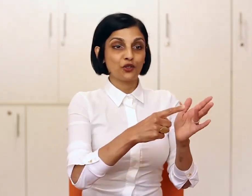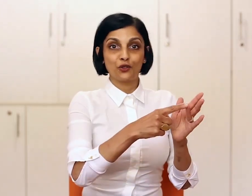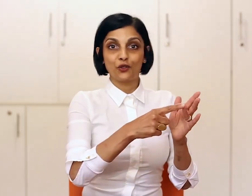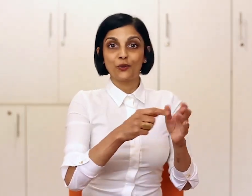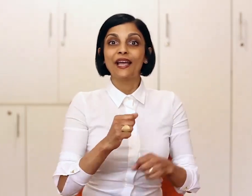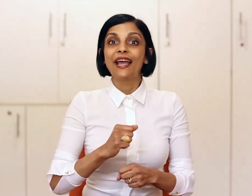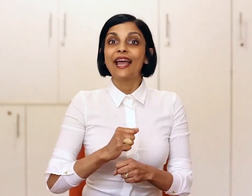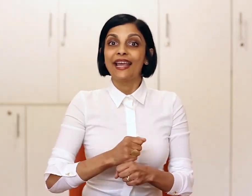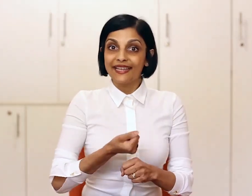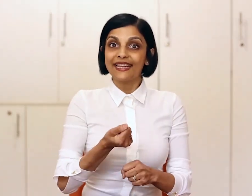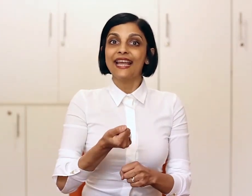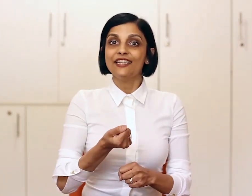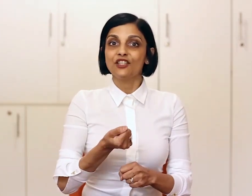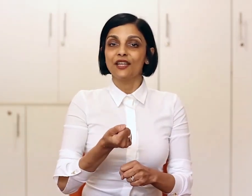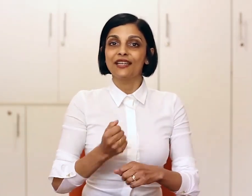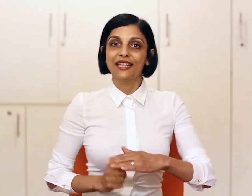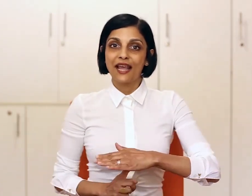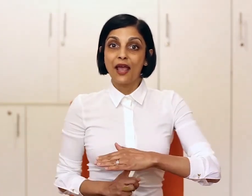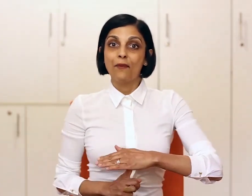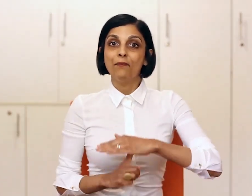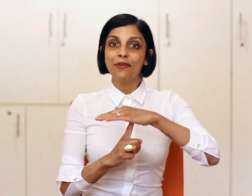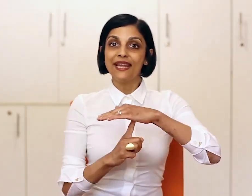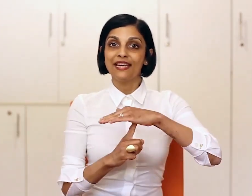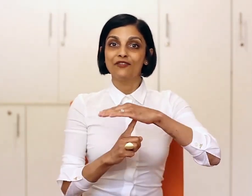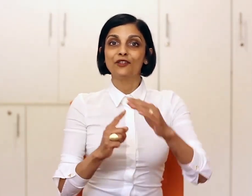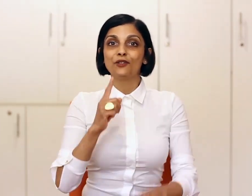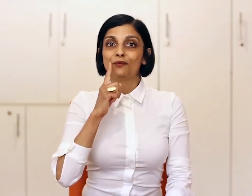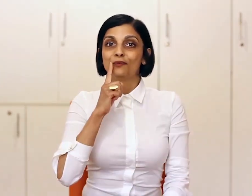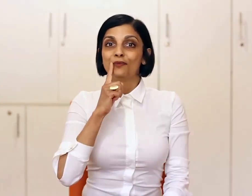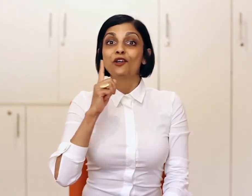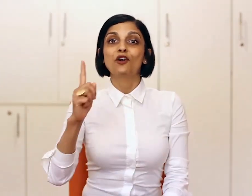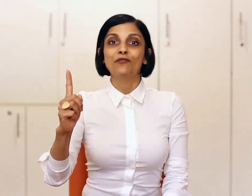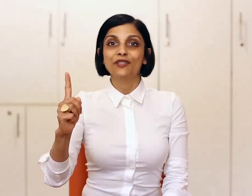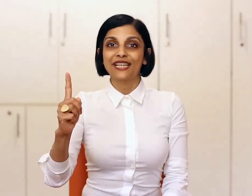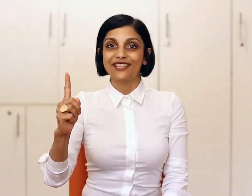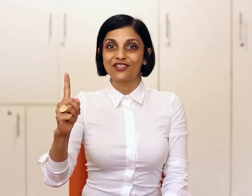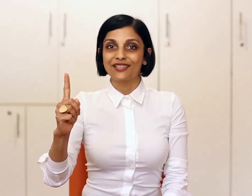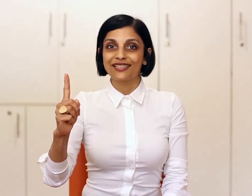to engage in meaningful conversations.